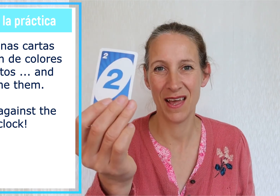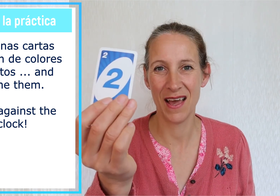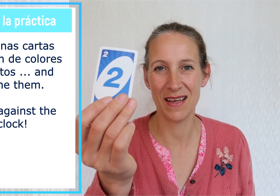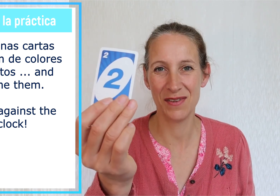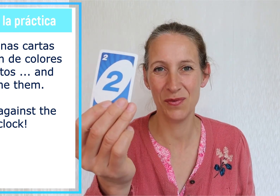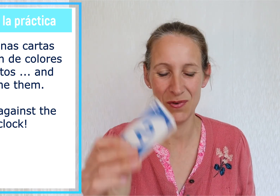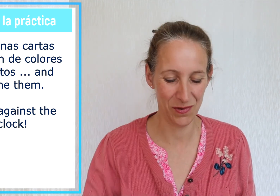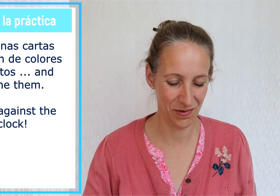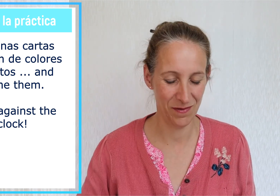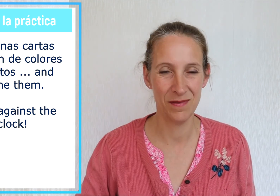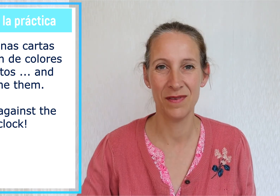azul,